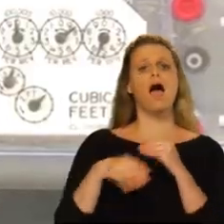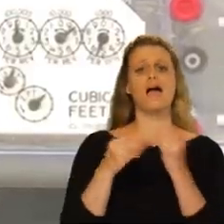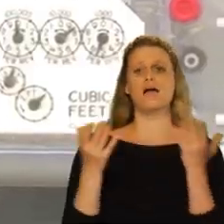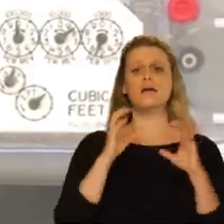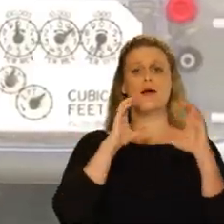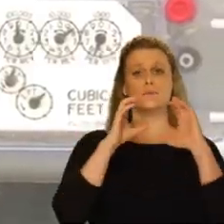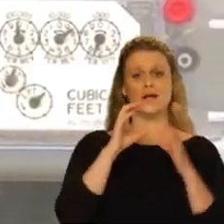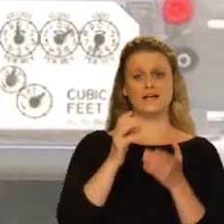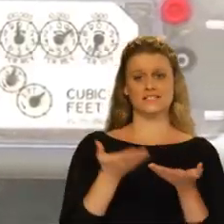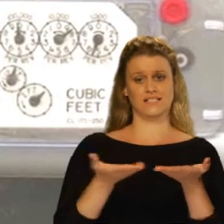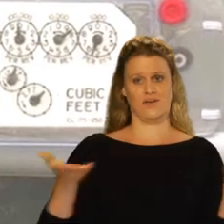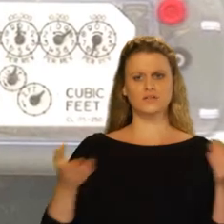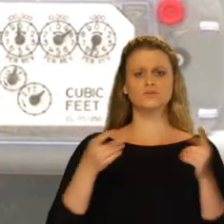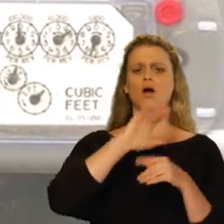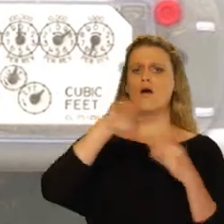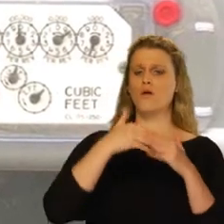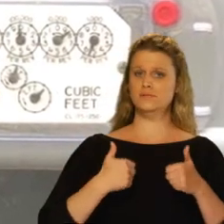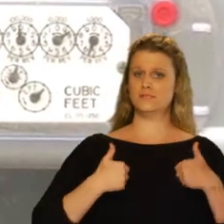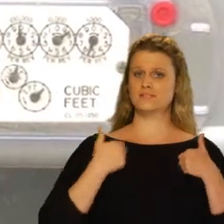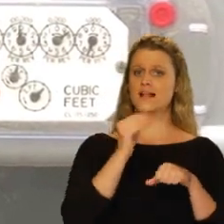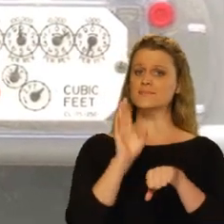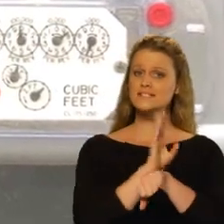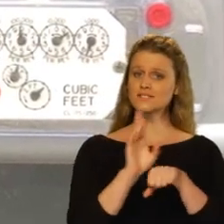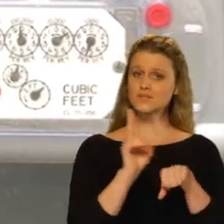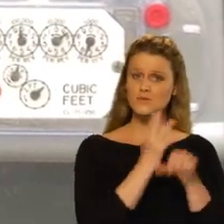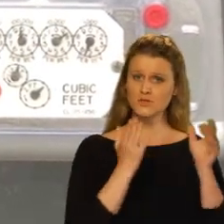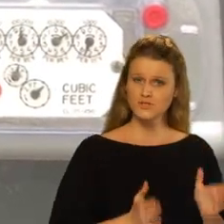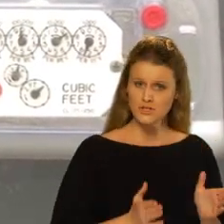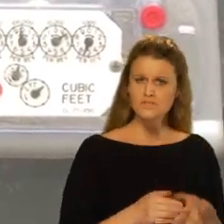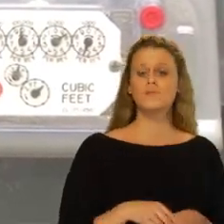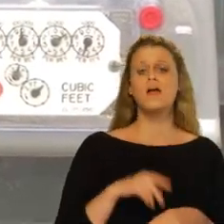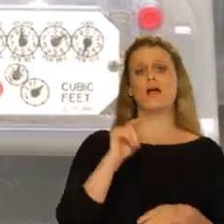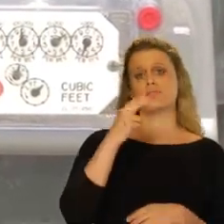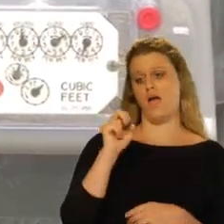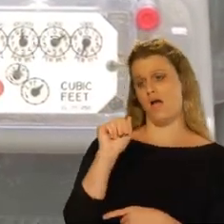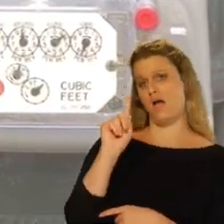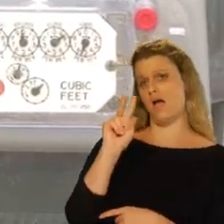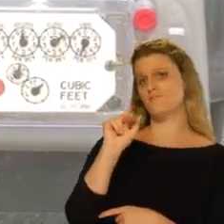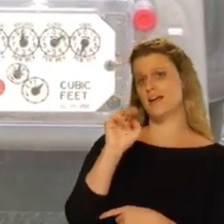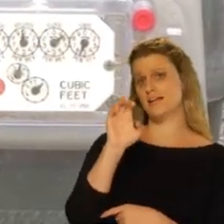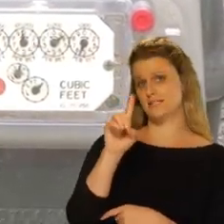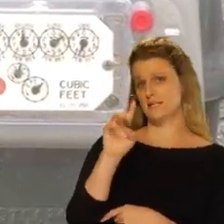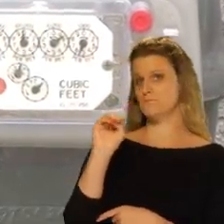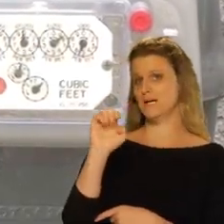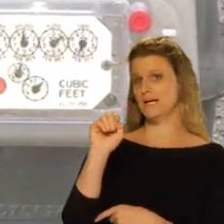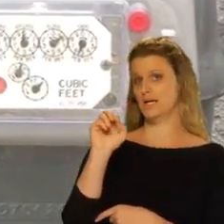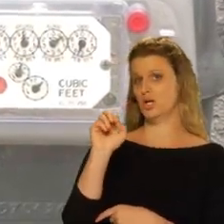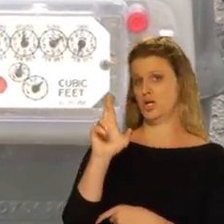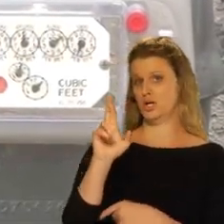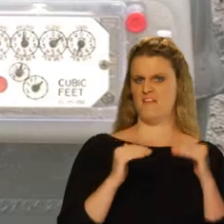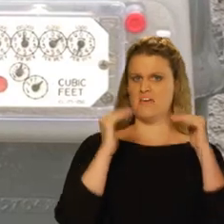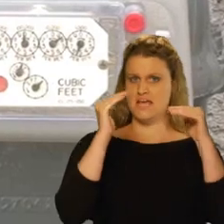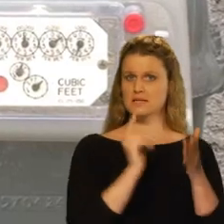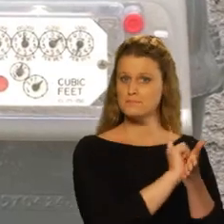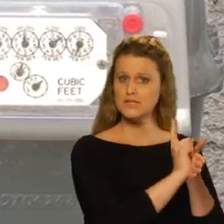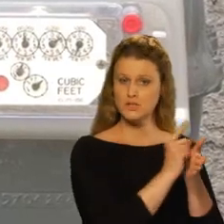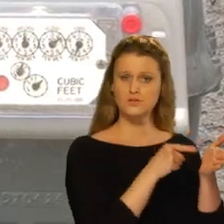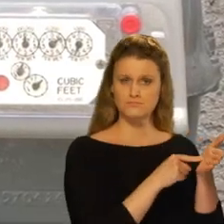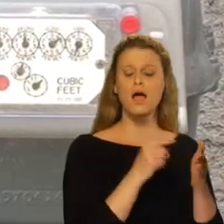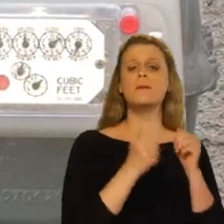communication device to all residential and business meters. The advanced meter, which in most cases will be installed on the existing